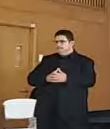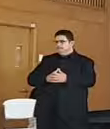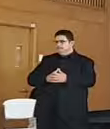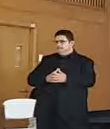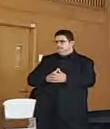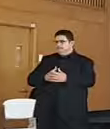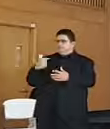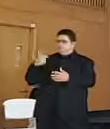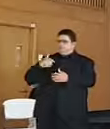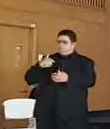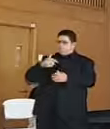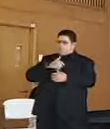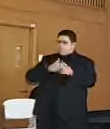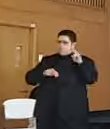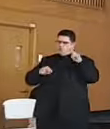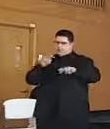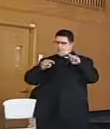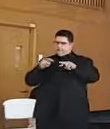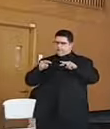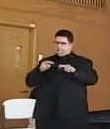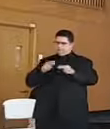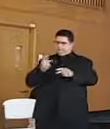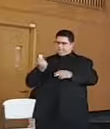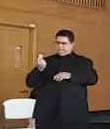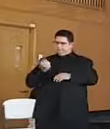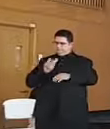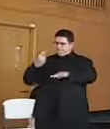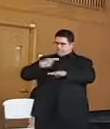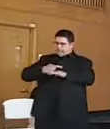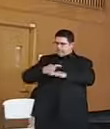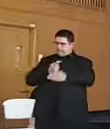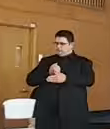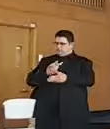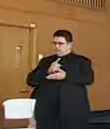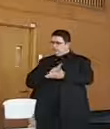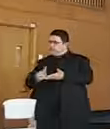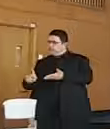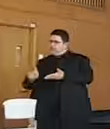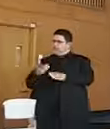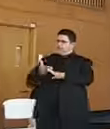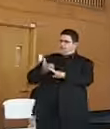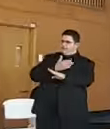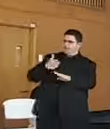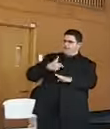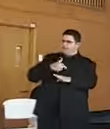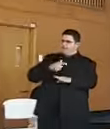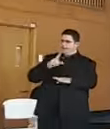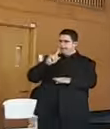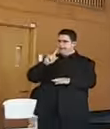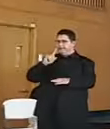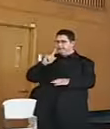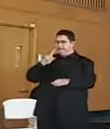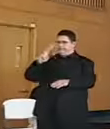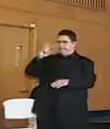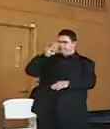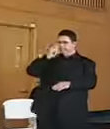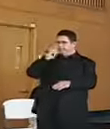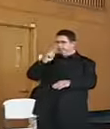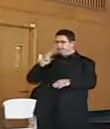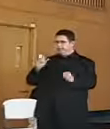cases develop in the next few days, the next few weeks, before we make any sort of firm assertion, but it would be